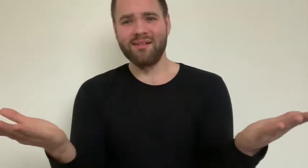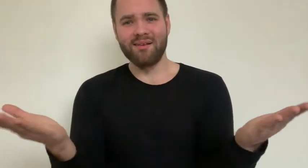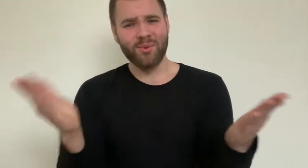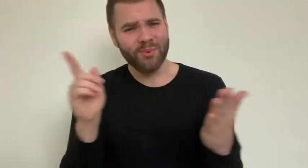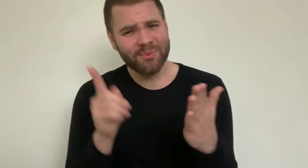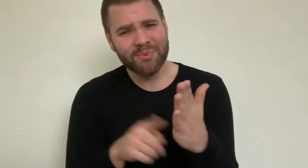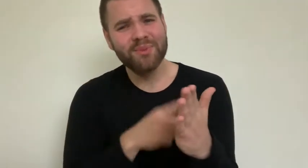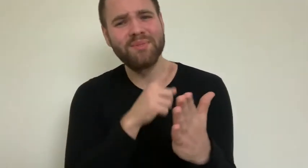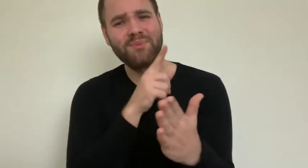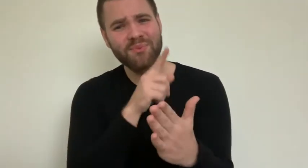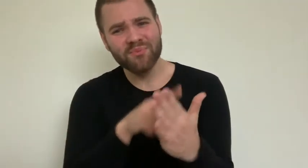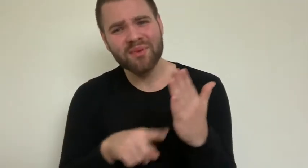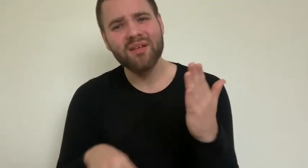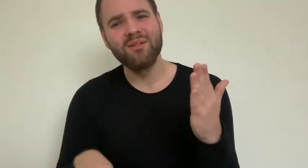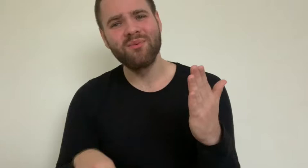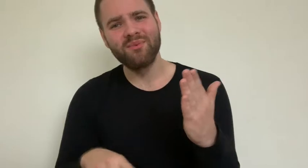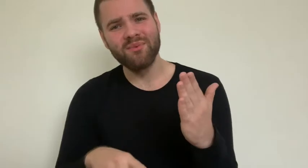hard to believe.